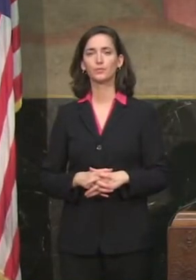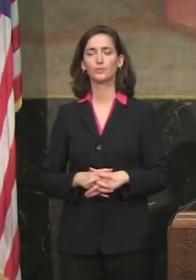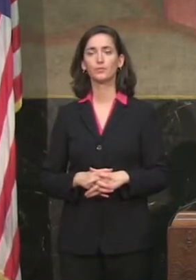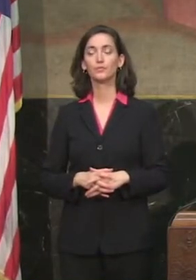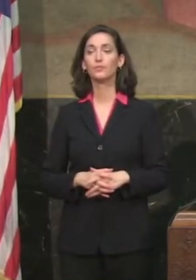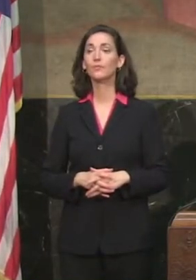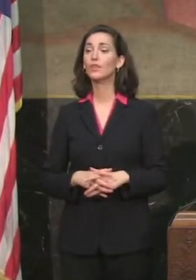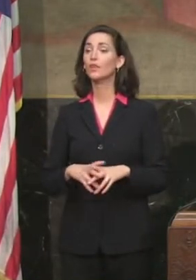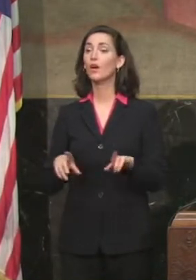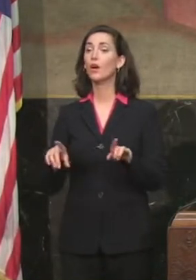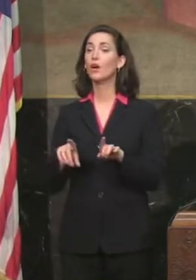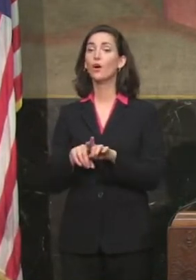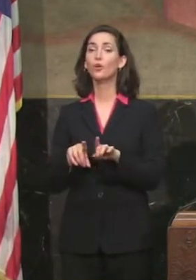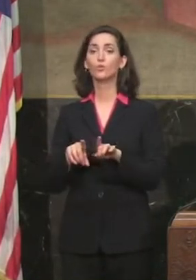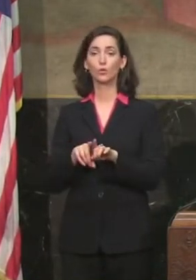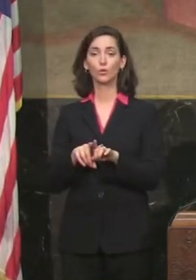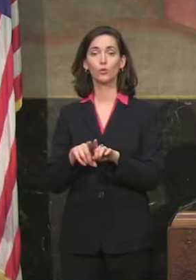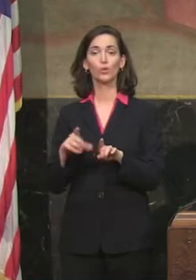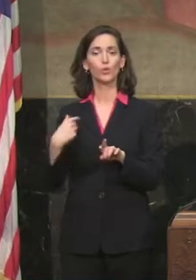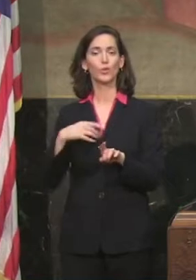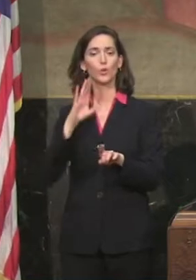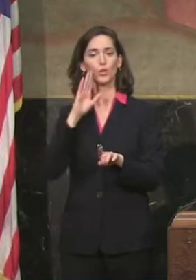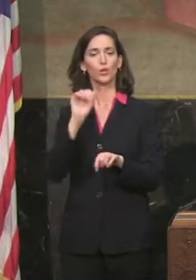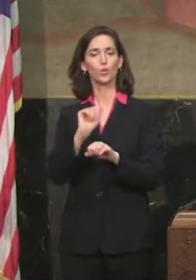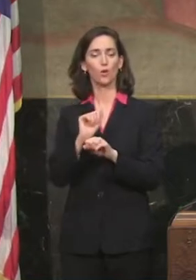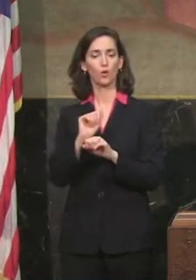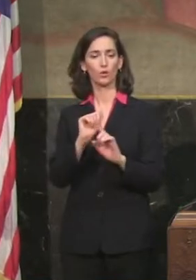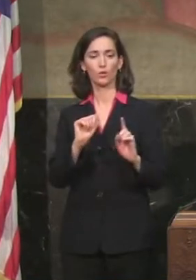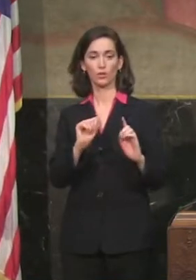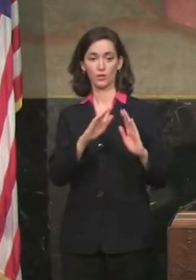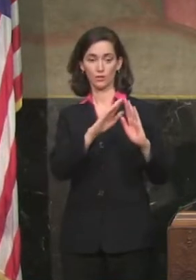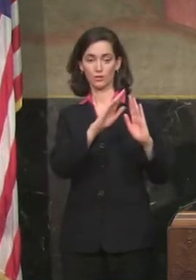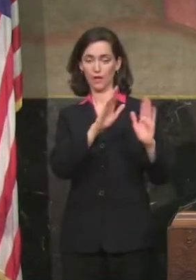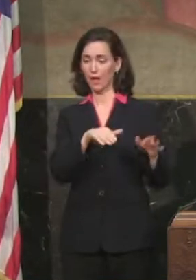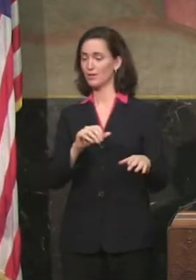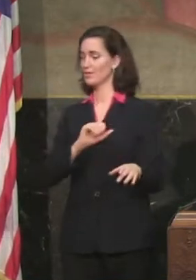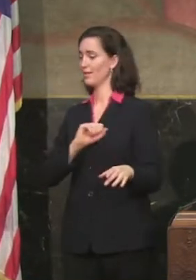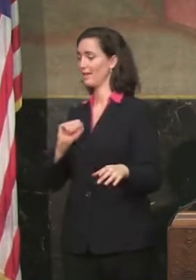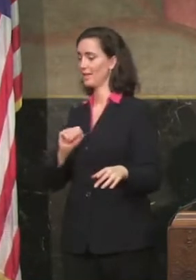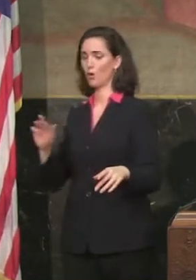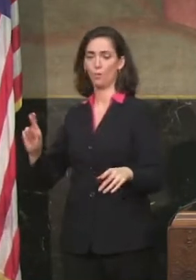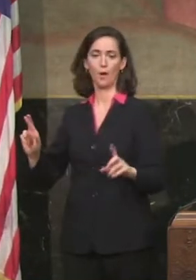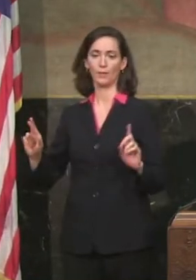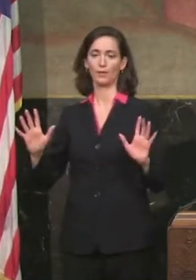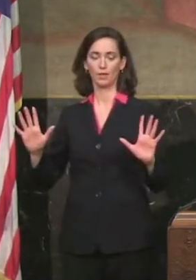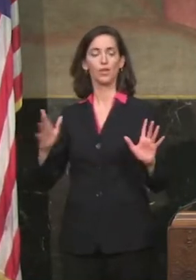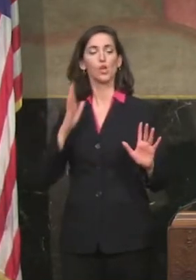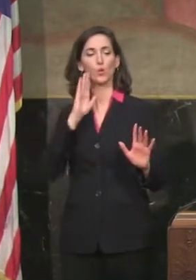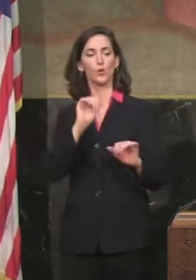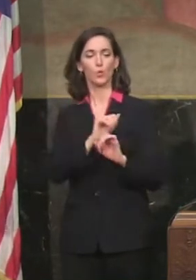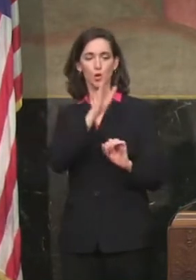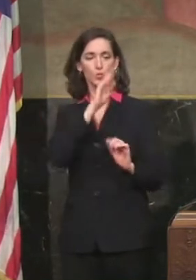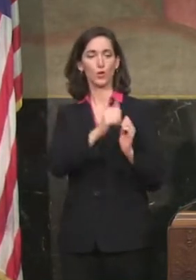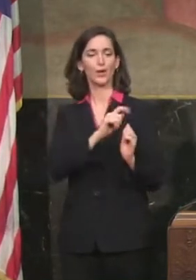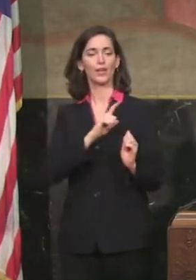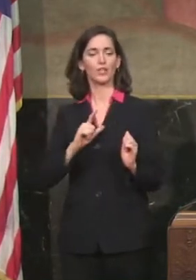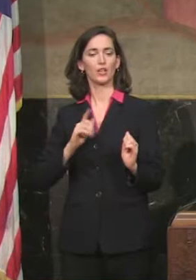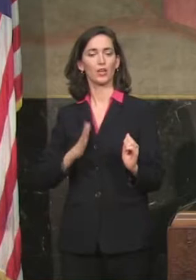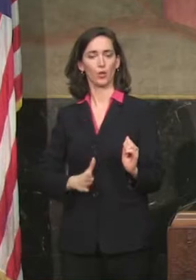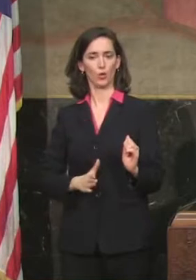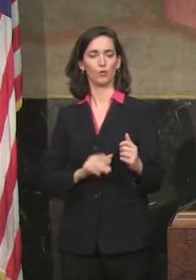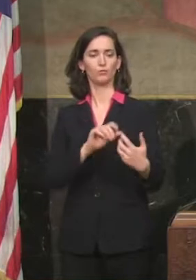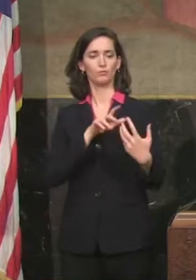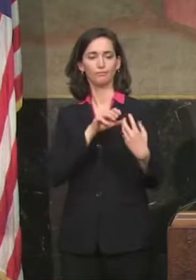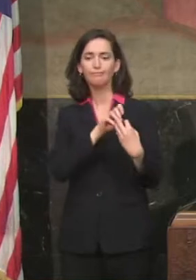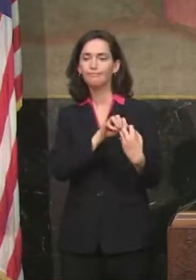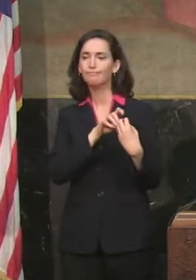We are also going to work directly with legislators in the House and the Senate, Republicans and Democrats in each body, the leadership, to try